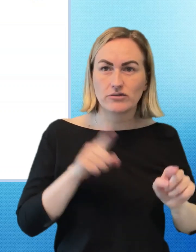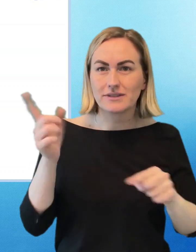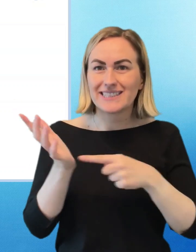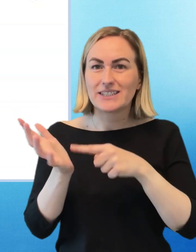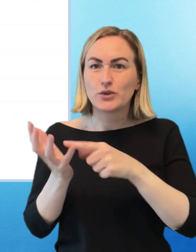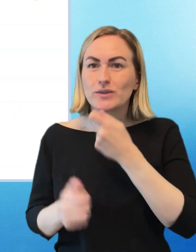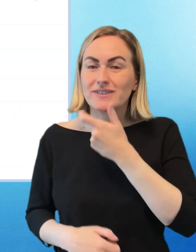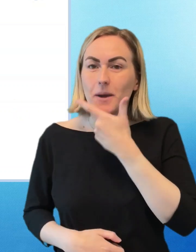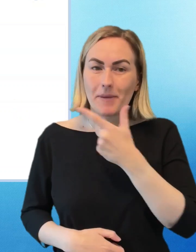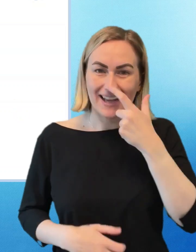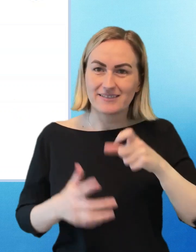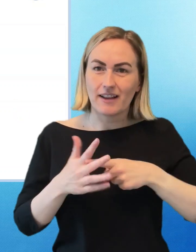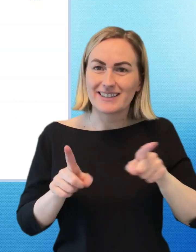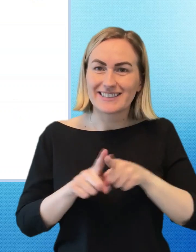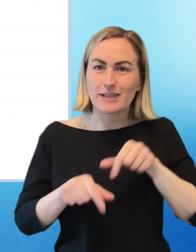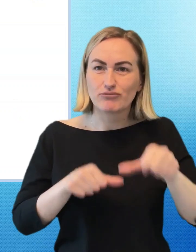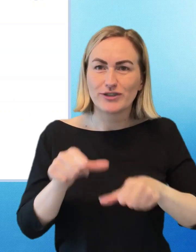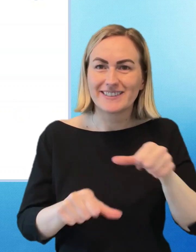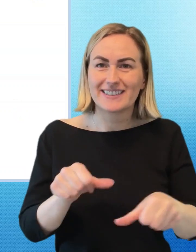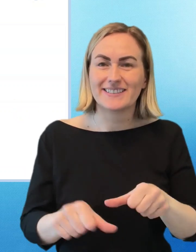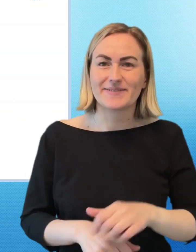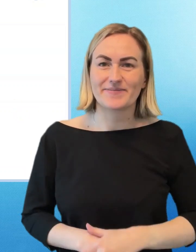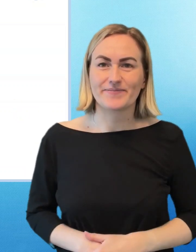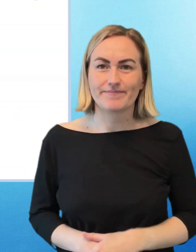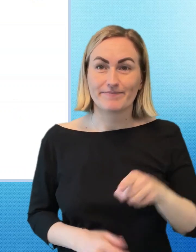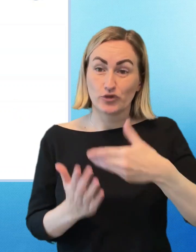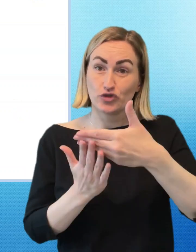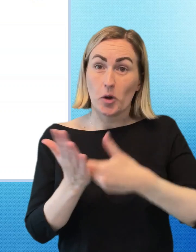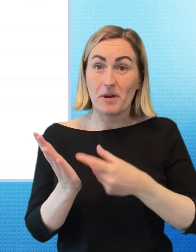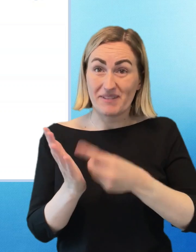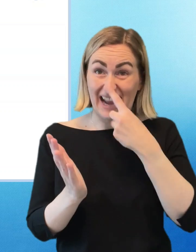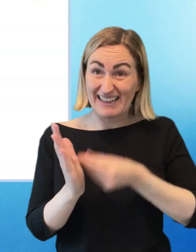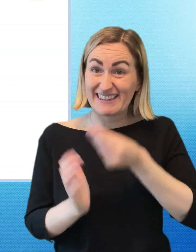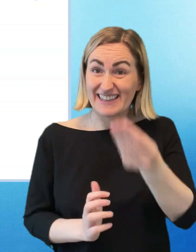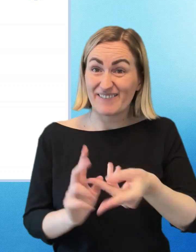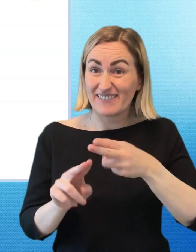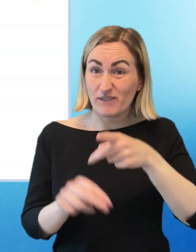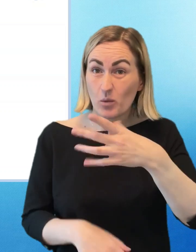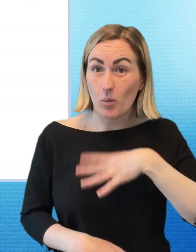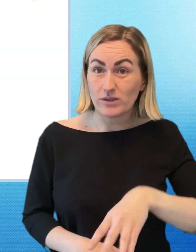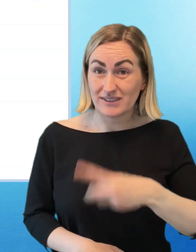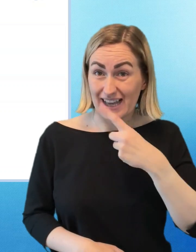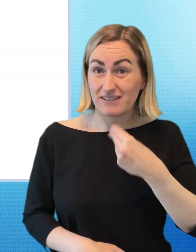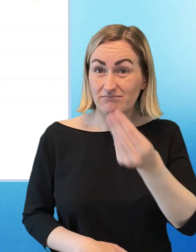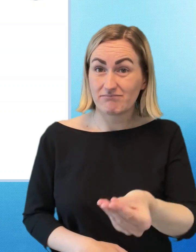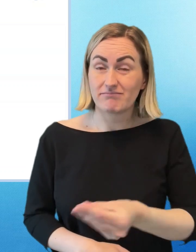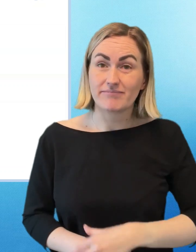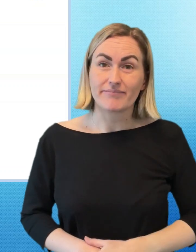Dublin would undertake the same process. And this is available for anyone who would like a copy. Please just get in